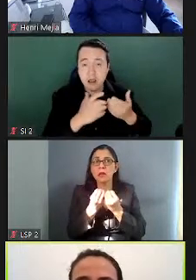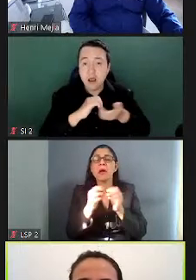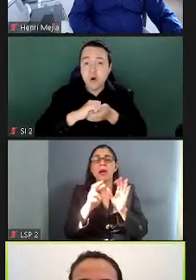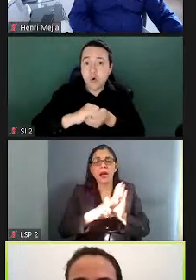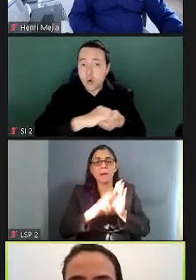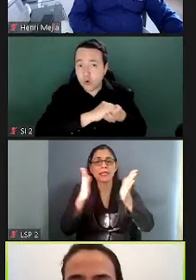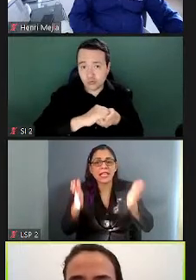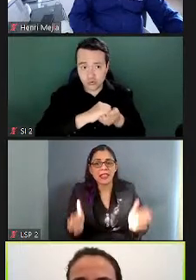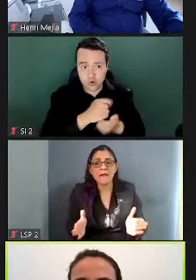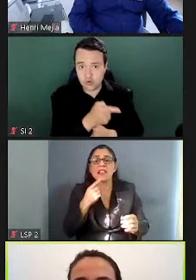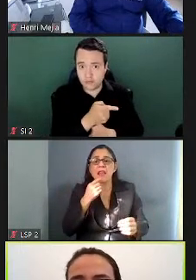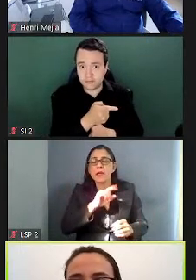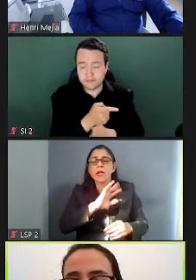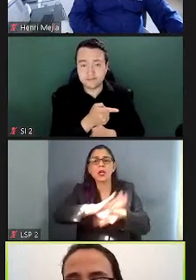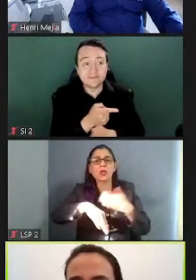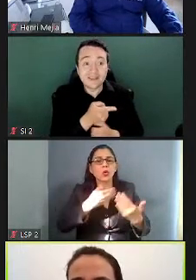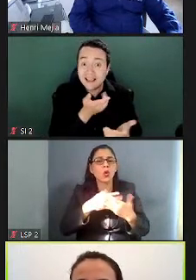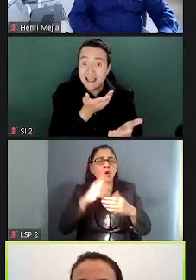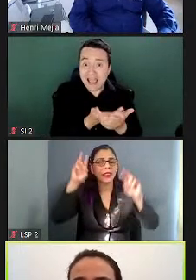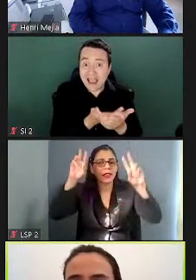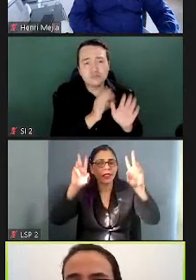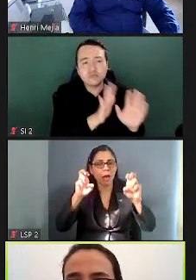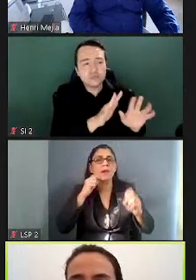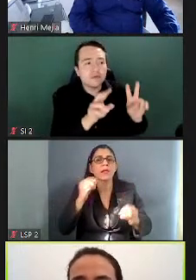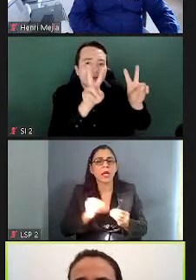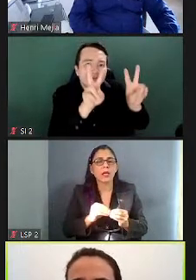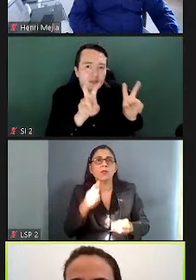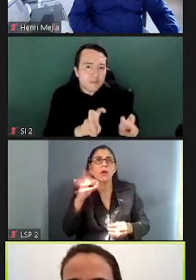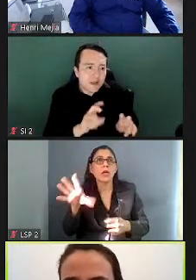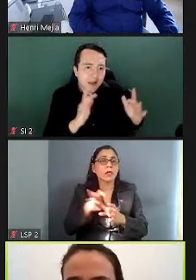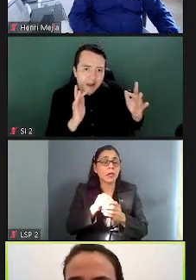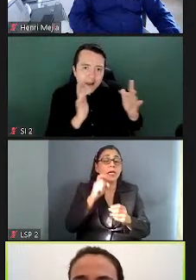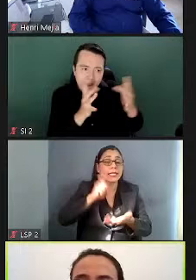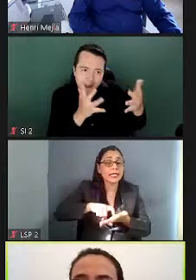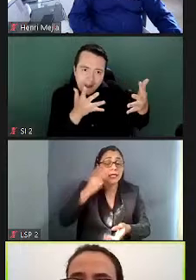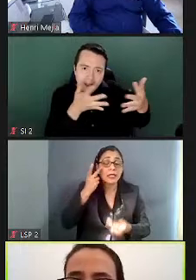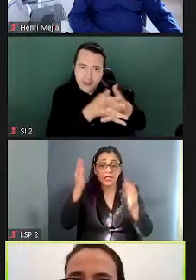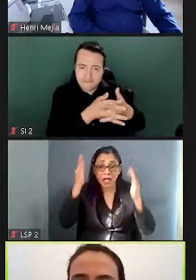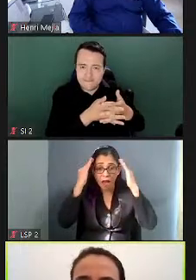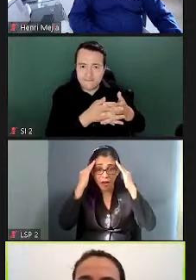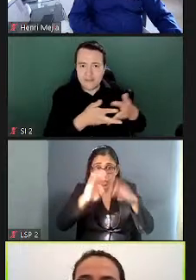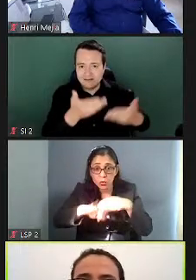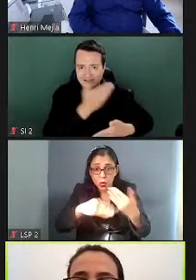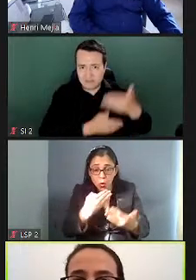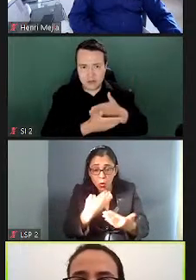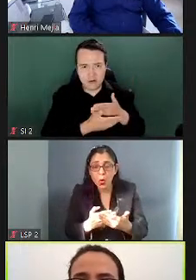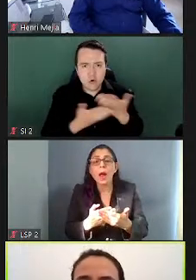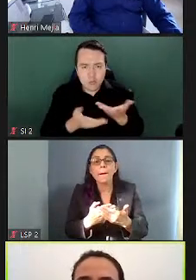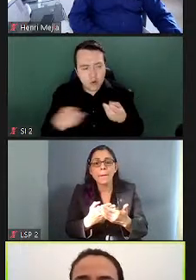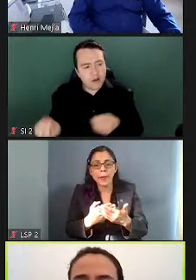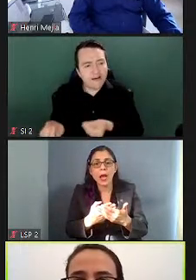that represent them in all of the topics concerning them